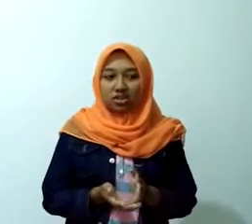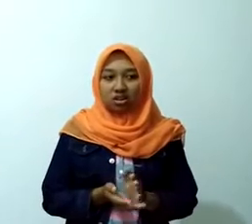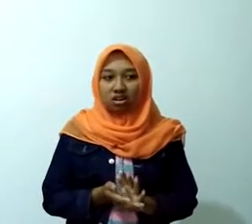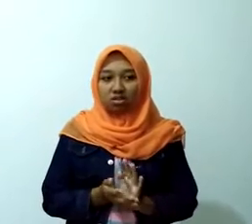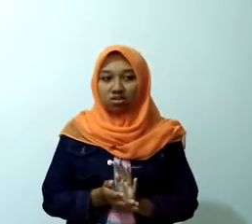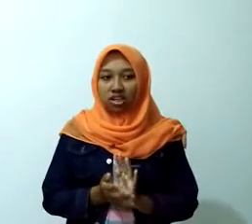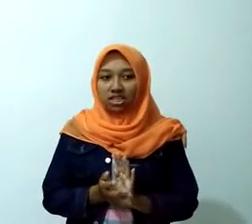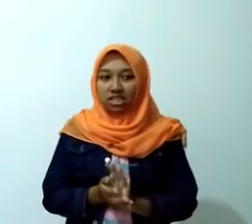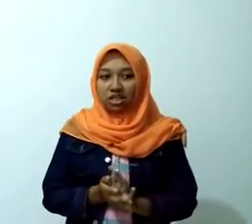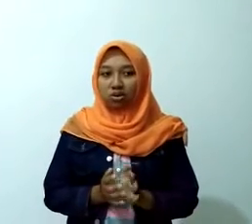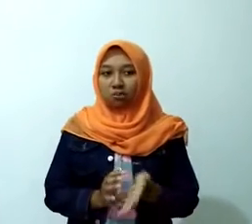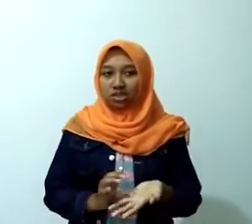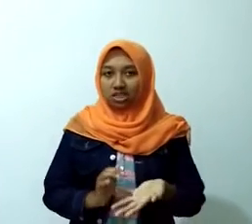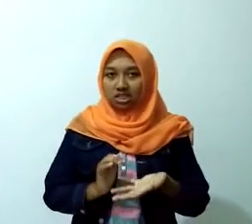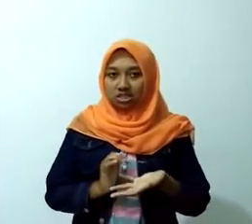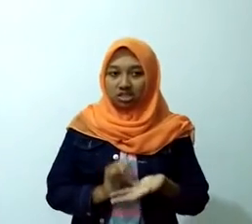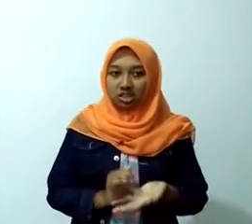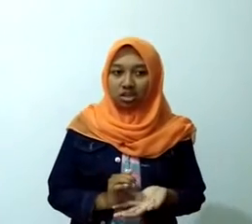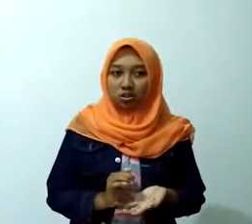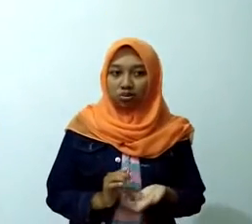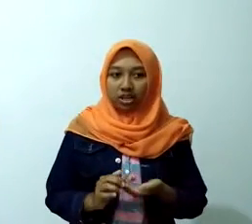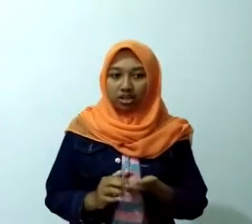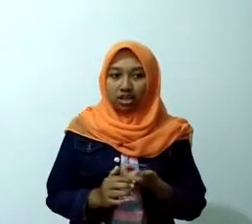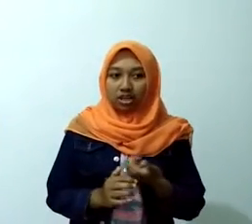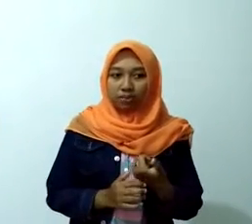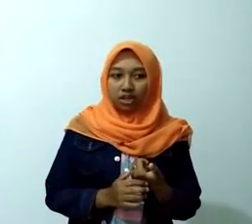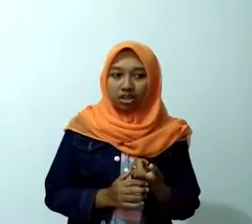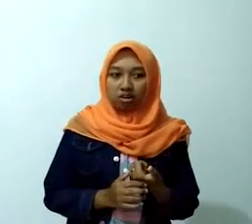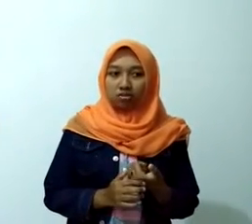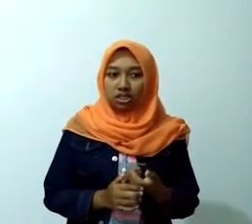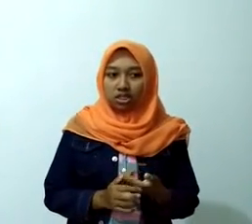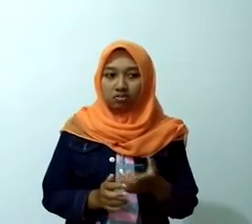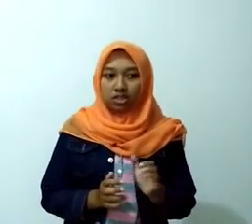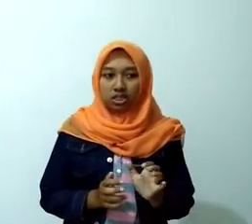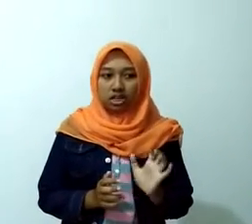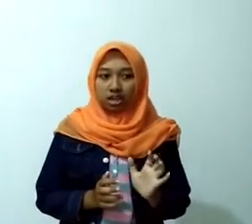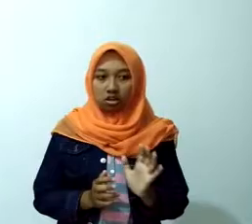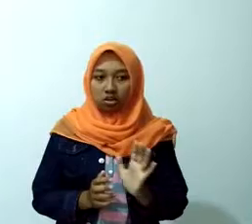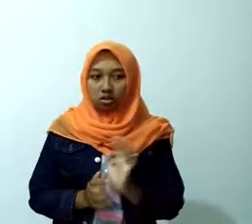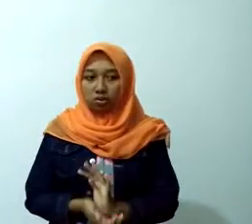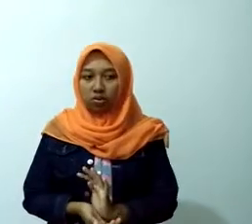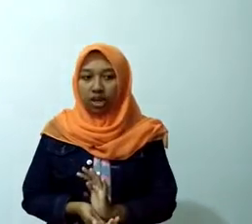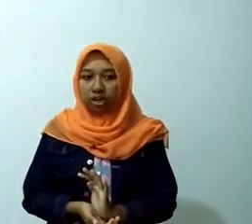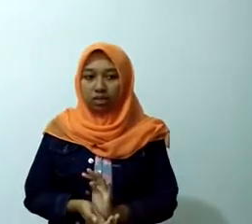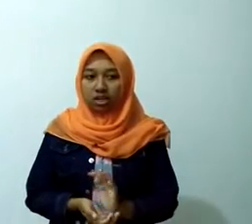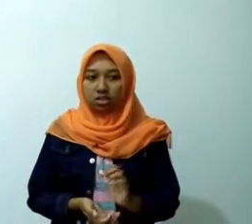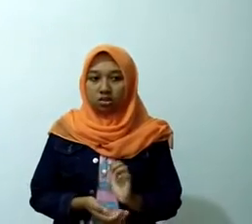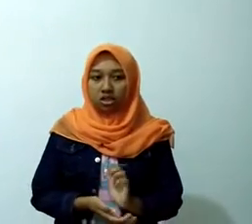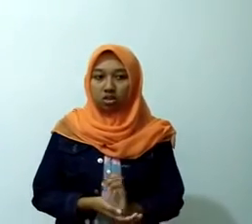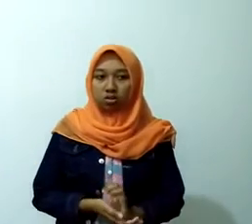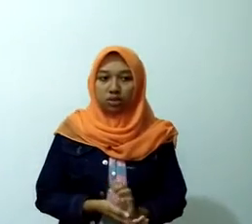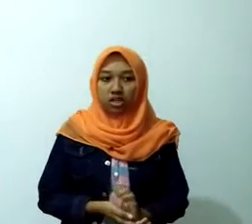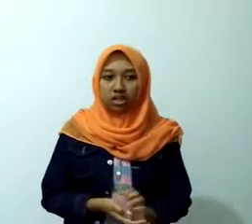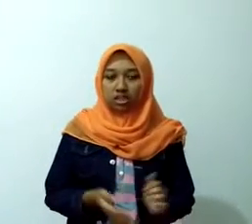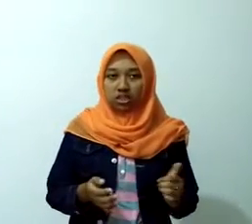reading. The student also lazy to open dictionary to find the meaning of words which they do not know, and many students don't